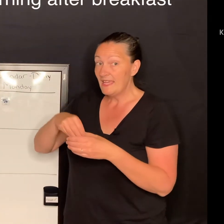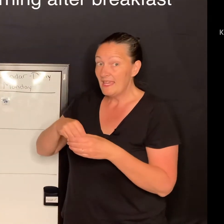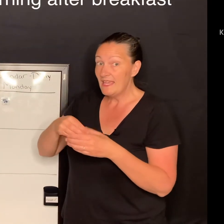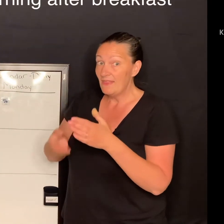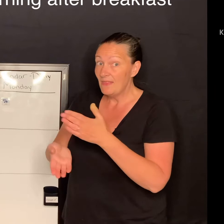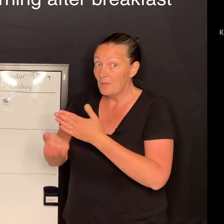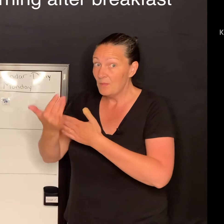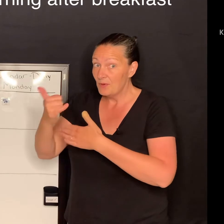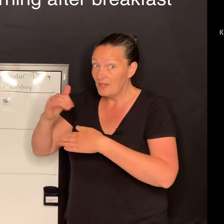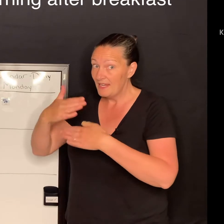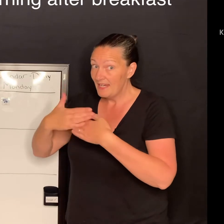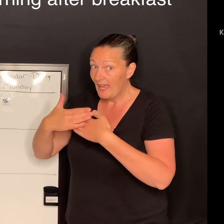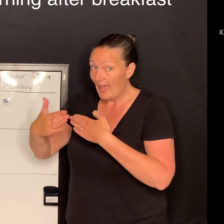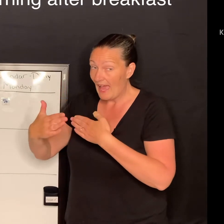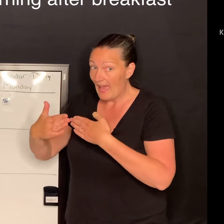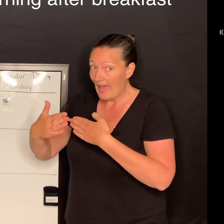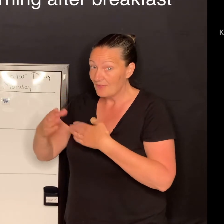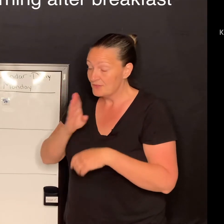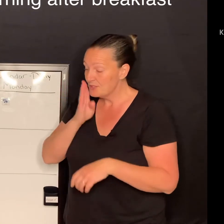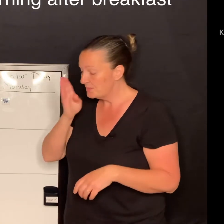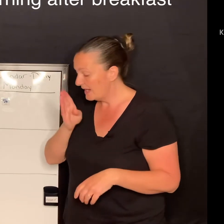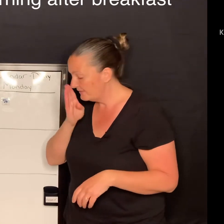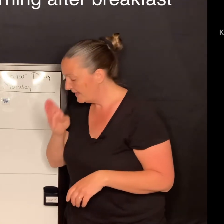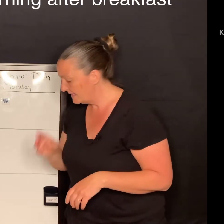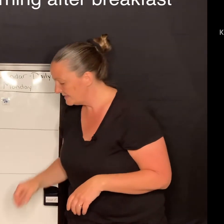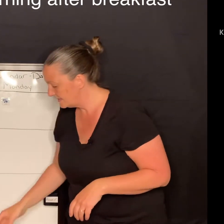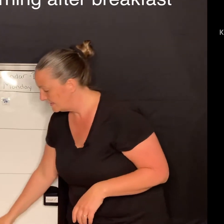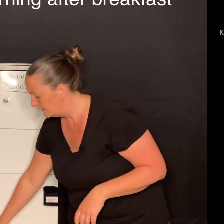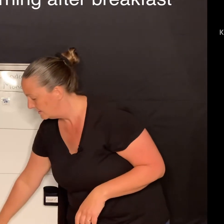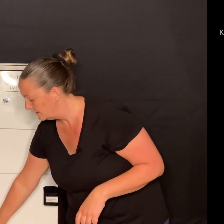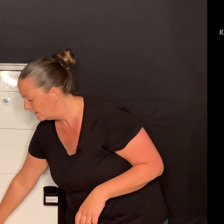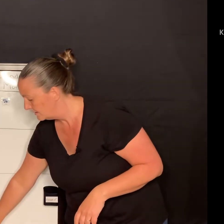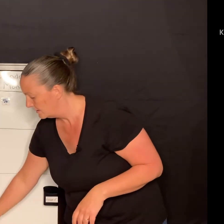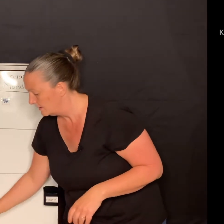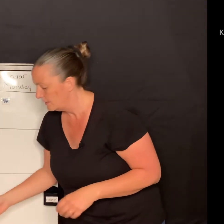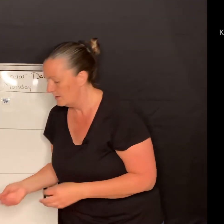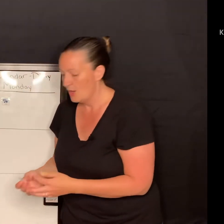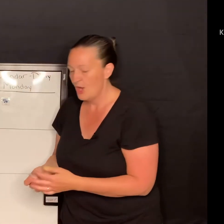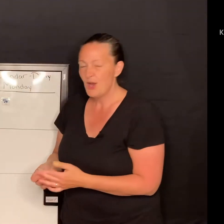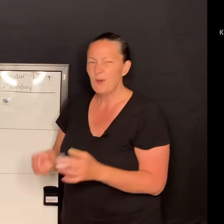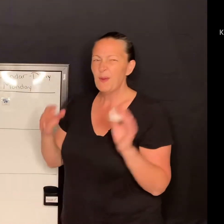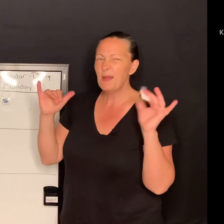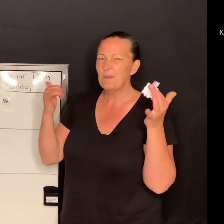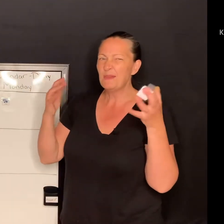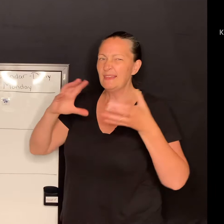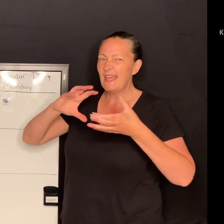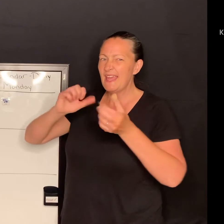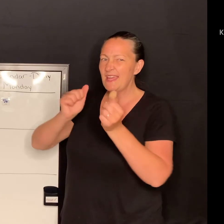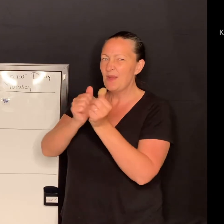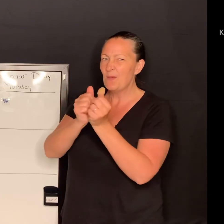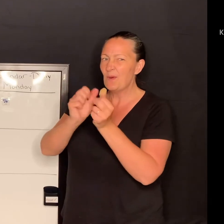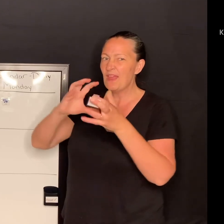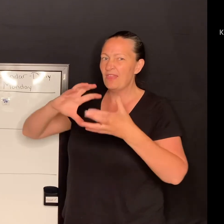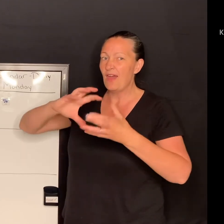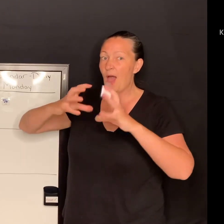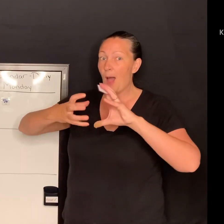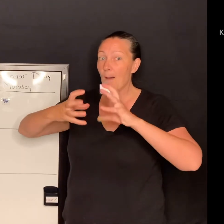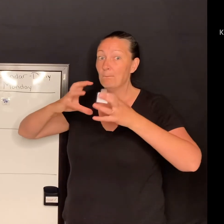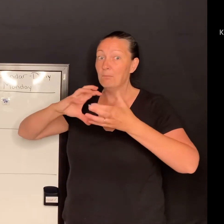In the morning after breakfast, we're going to play with a